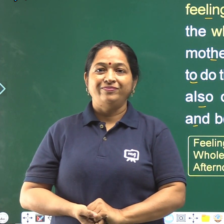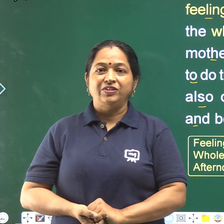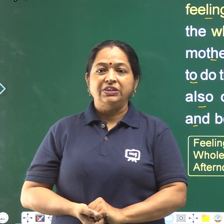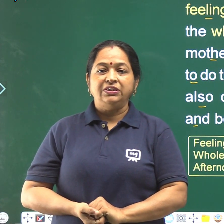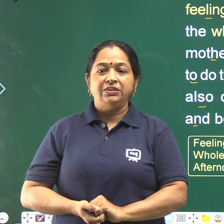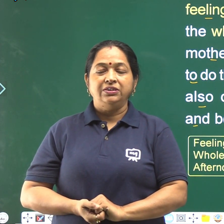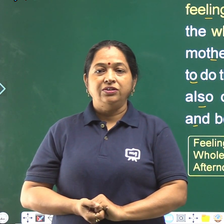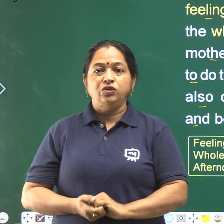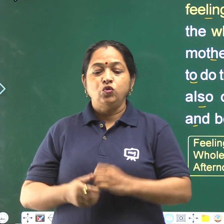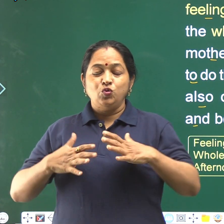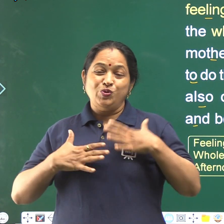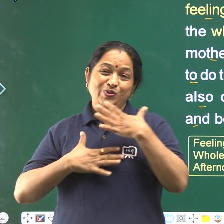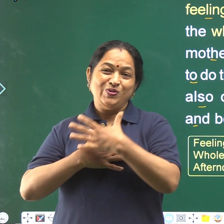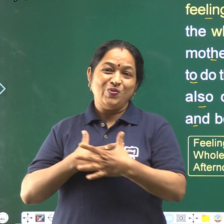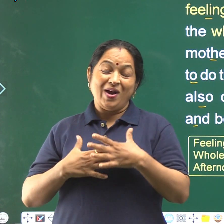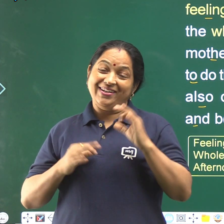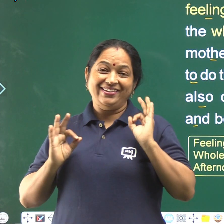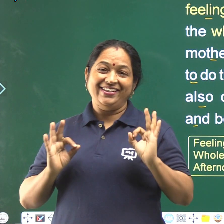enjoyed it.